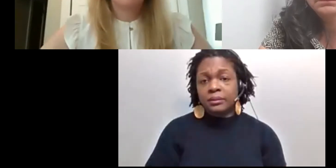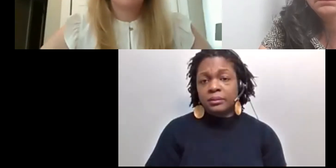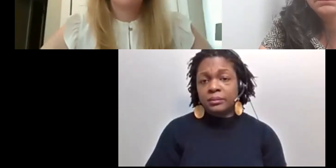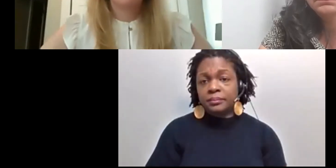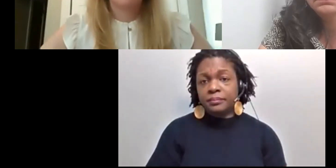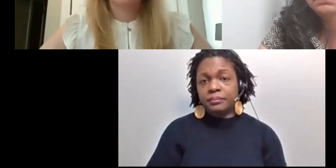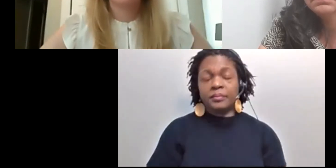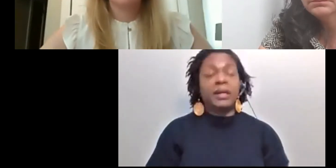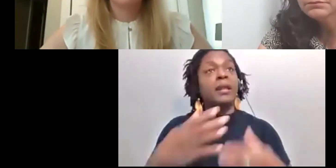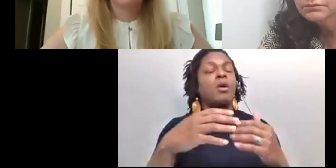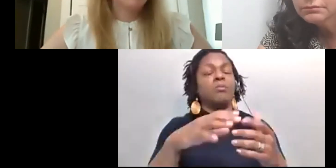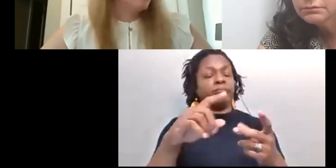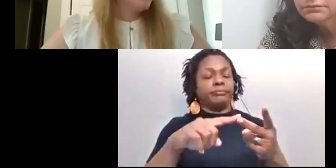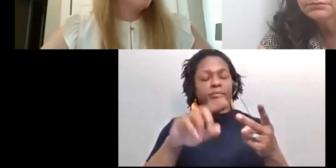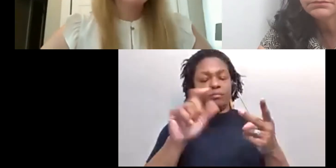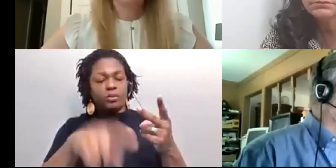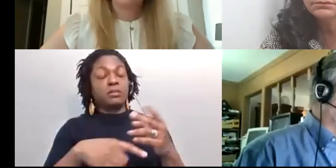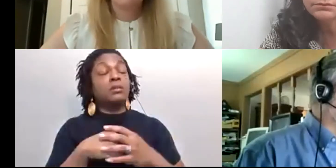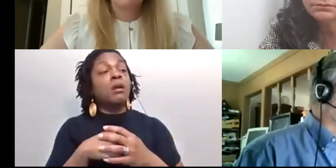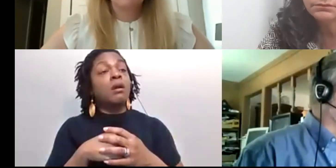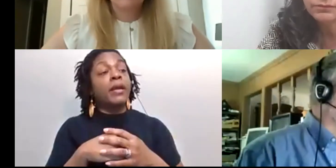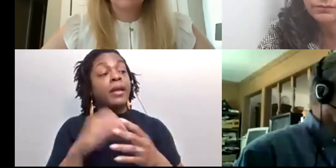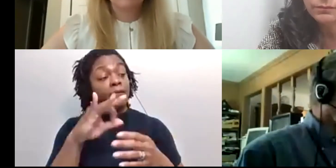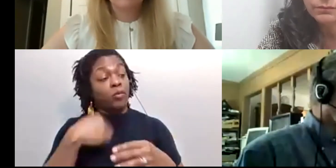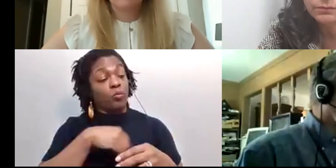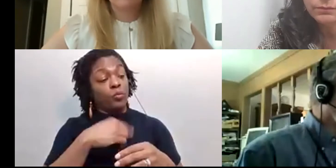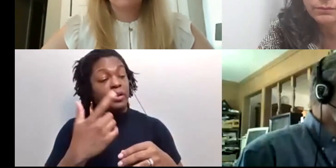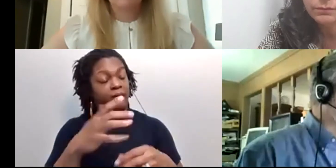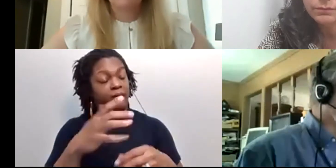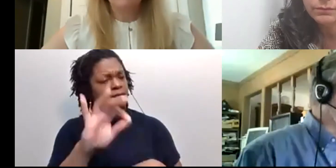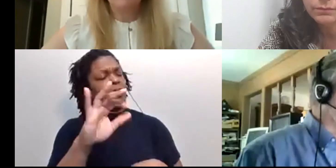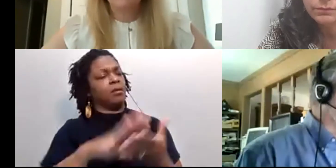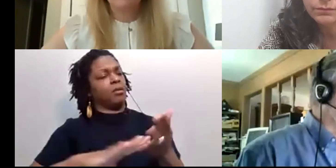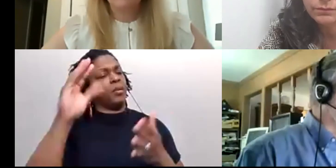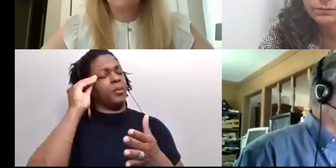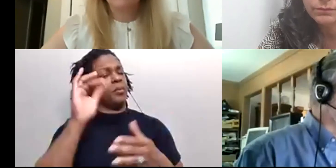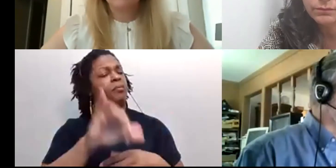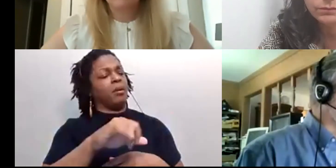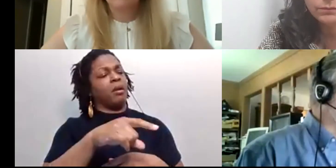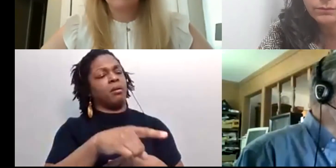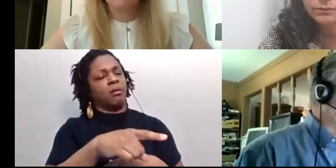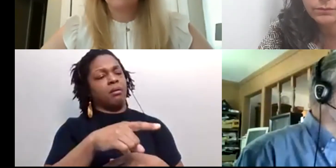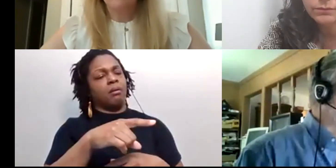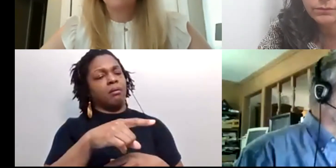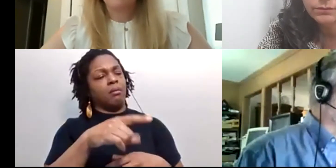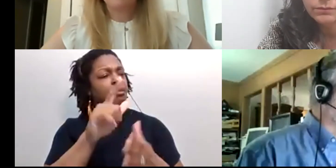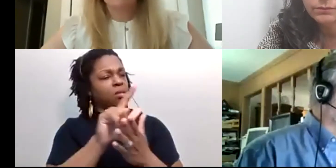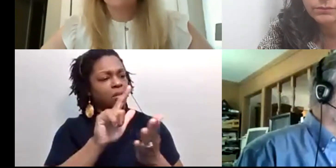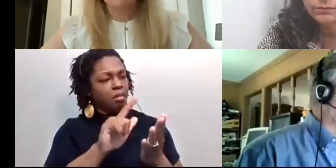And the next question is, if we discover that, the intent of the law is being